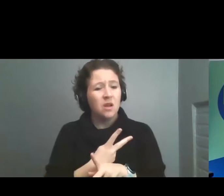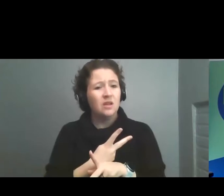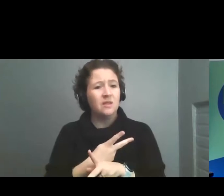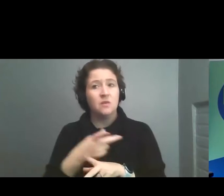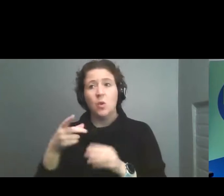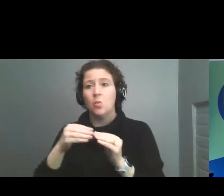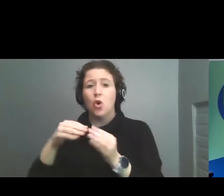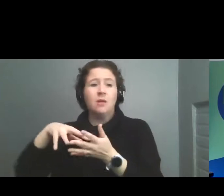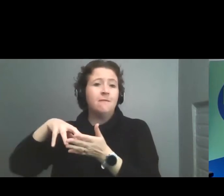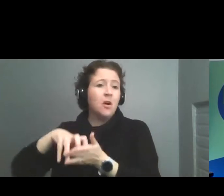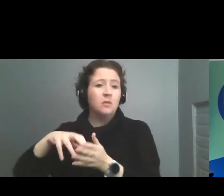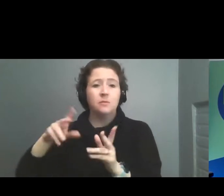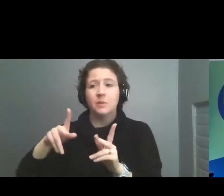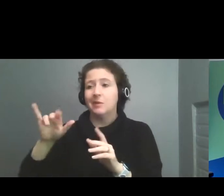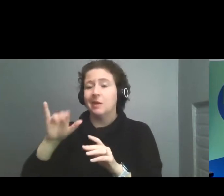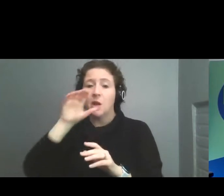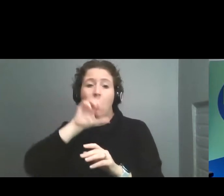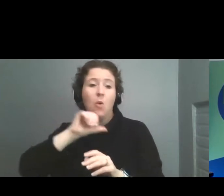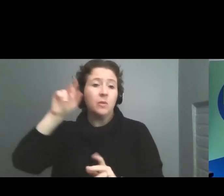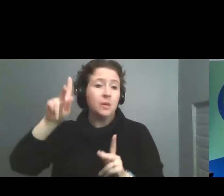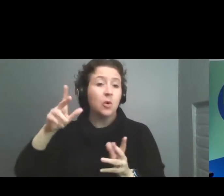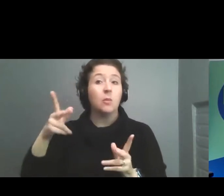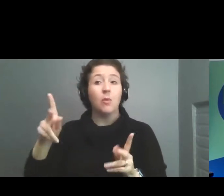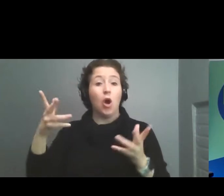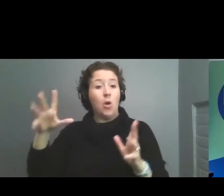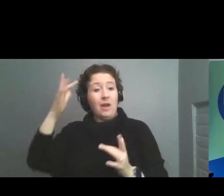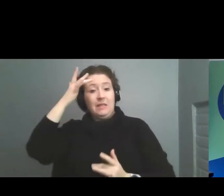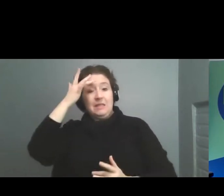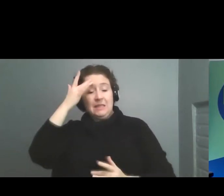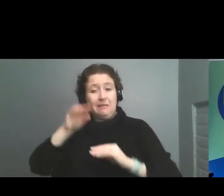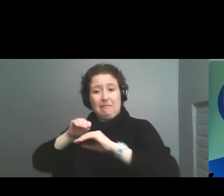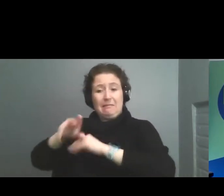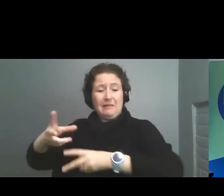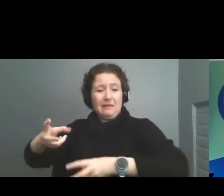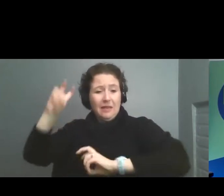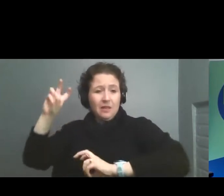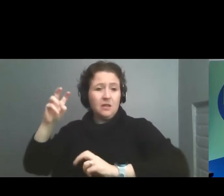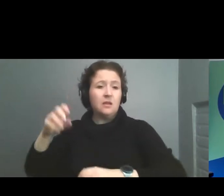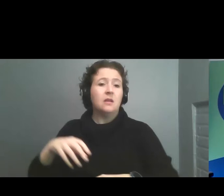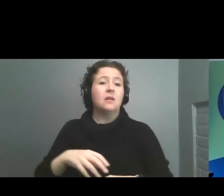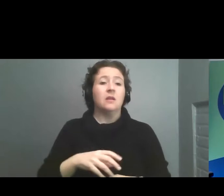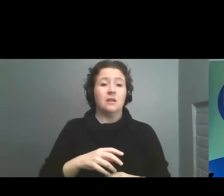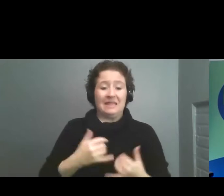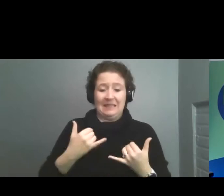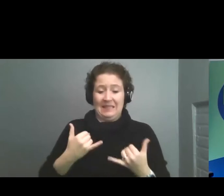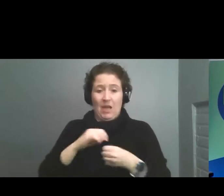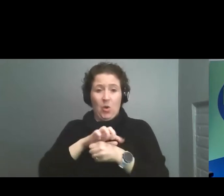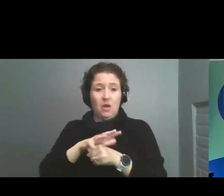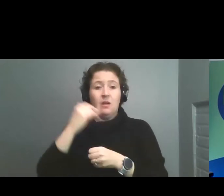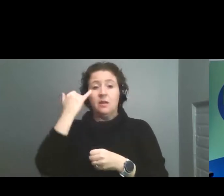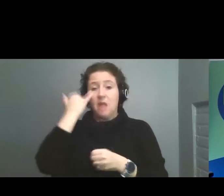like the elderly and people with underlying conditions. In our COVID-19 world, more cases leads to